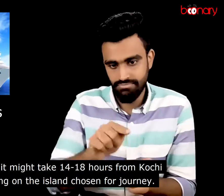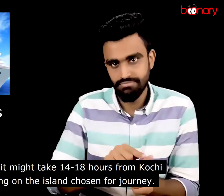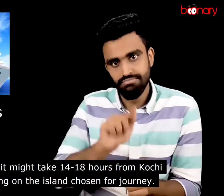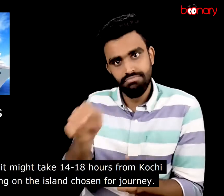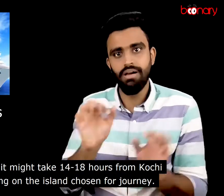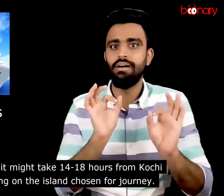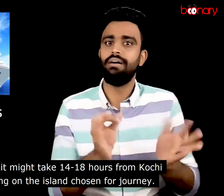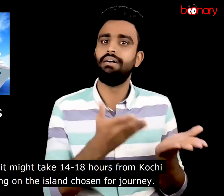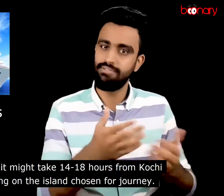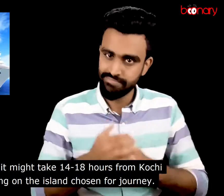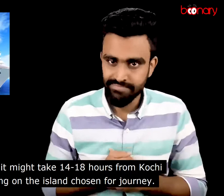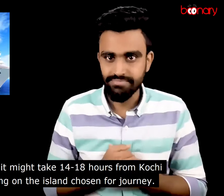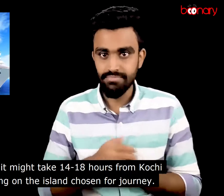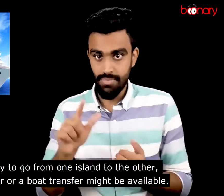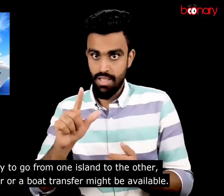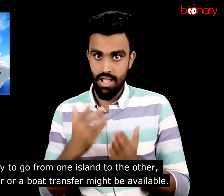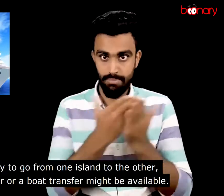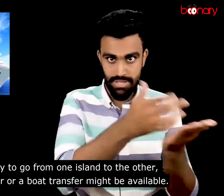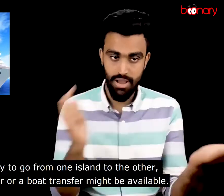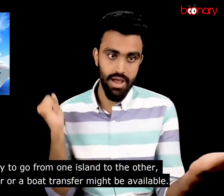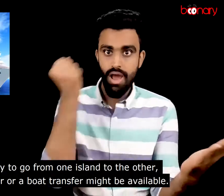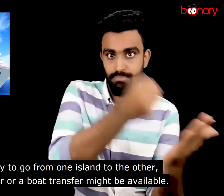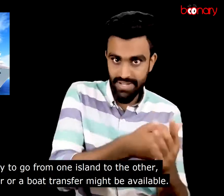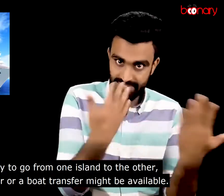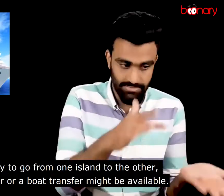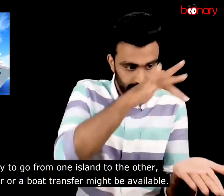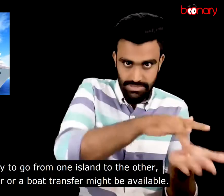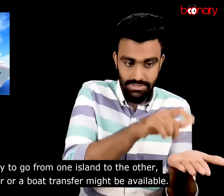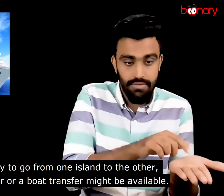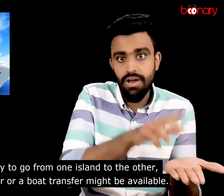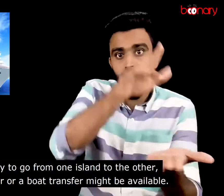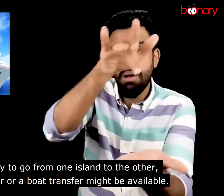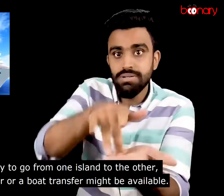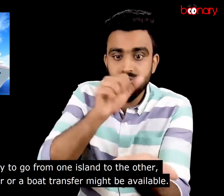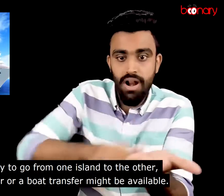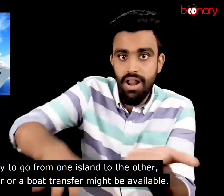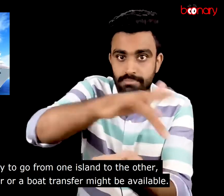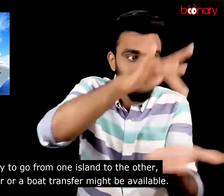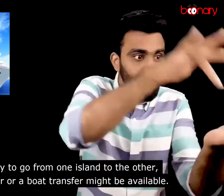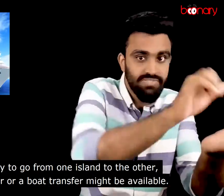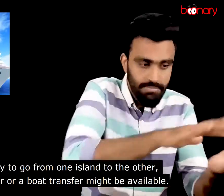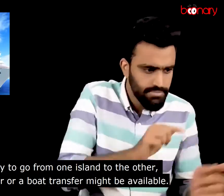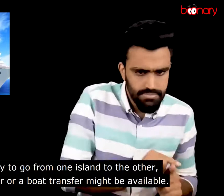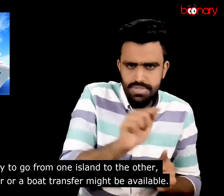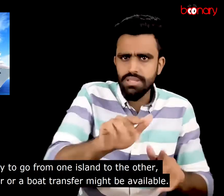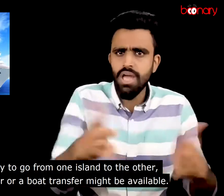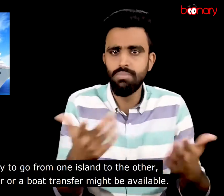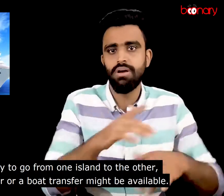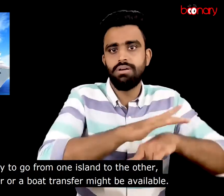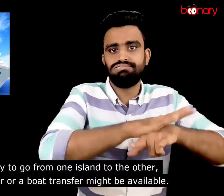island chosen for journey. Internally, to go from one island to the other, a